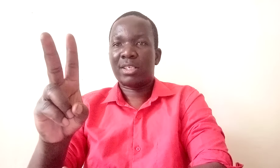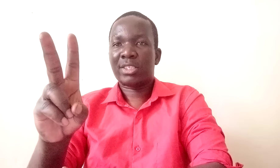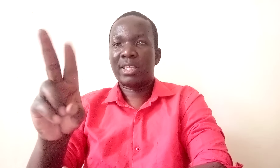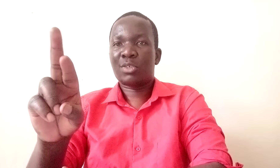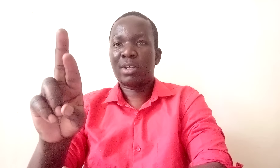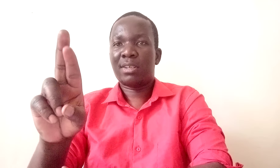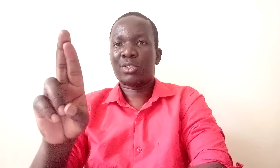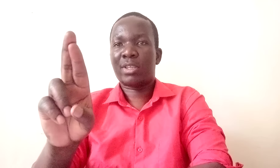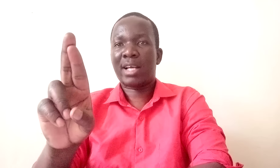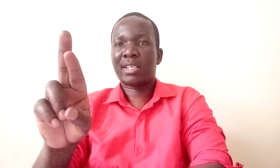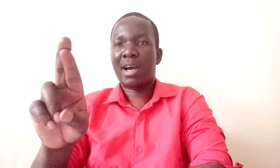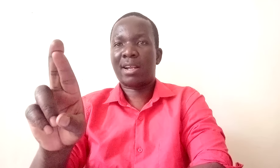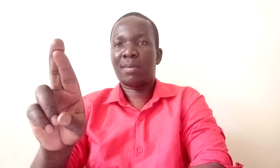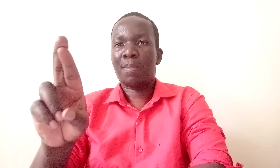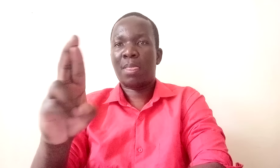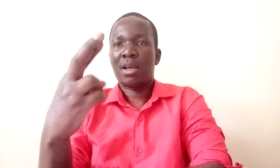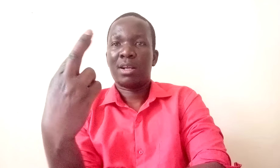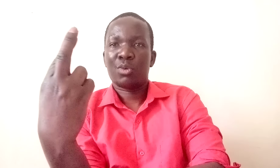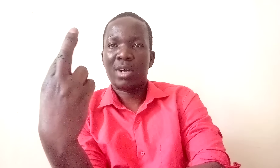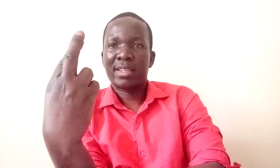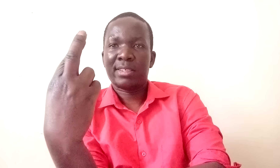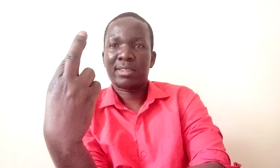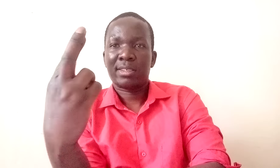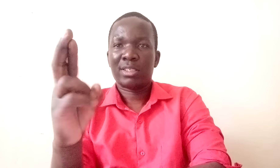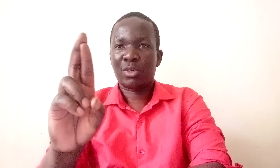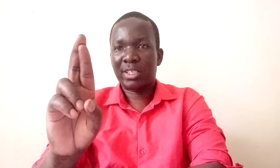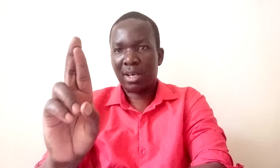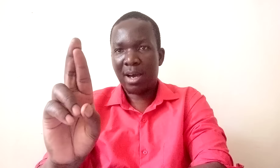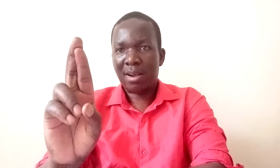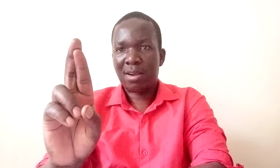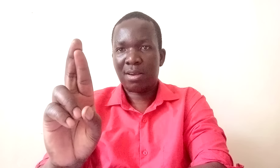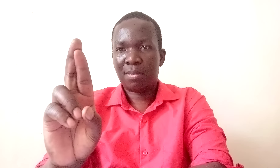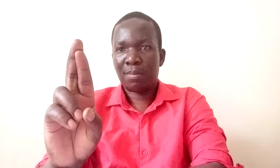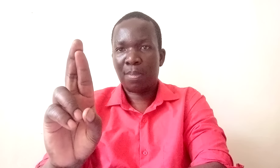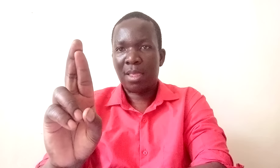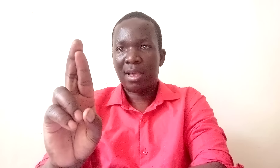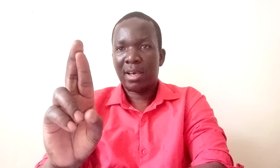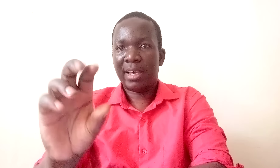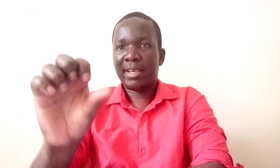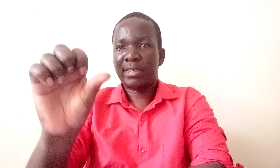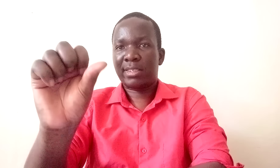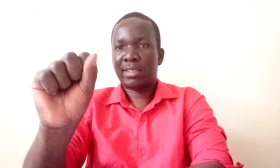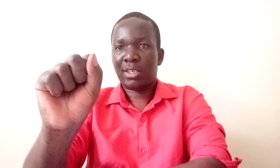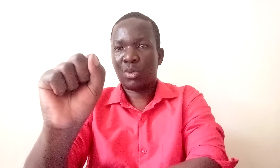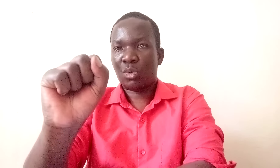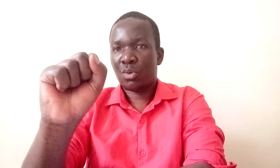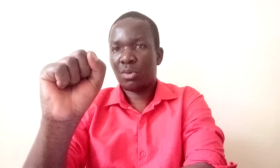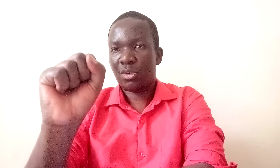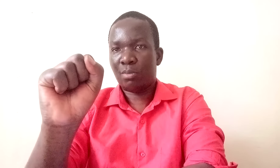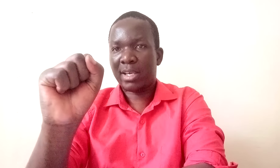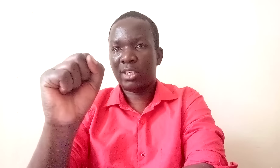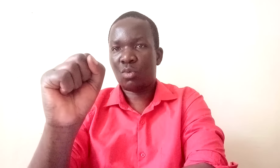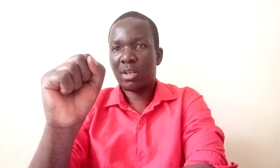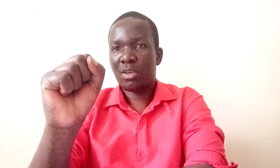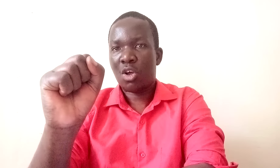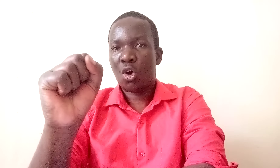see this one? So that's R. Look at this. So this R. S, you make this one,